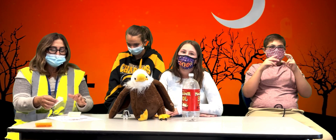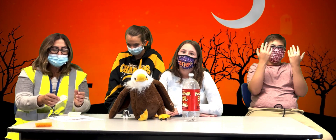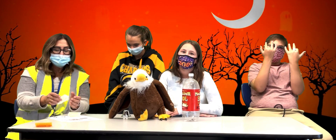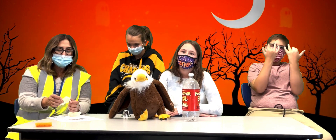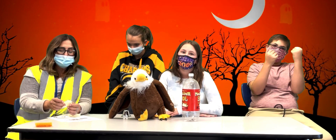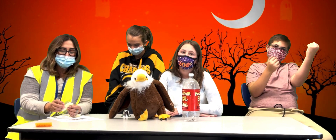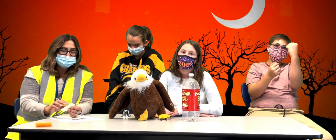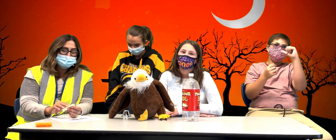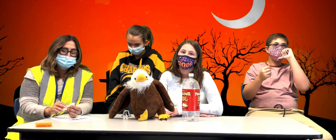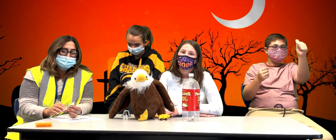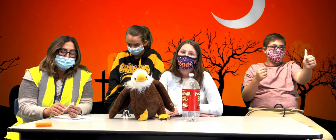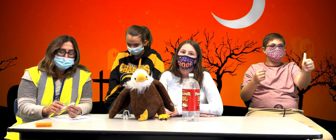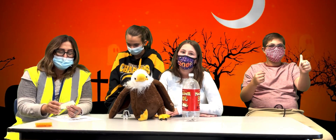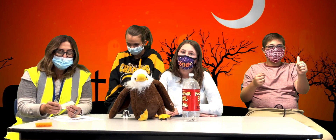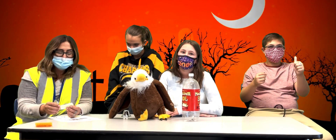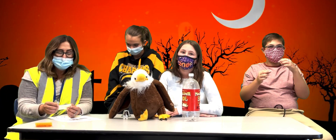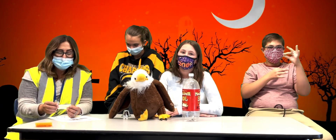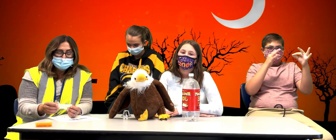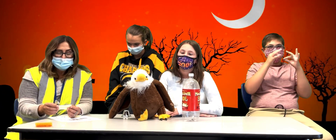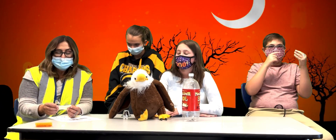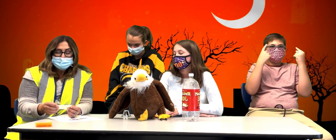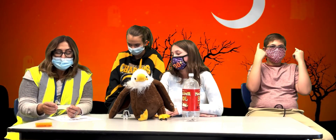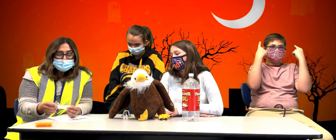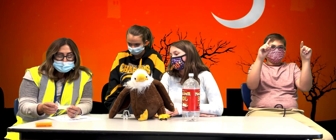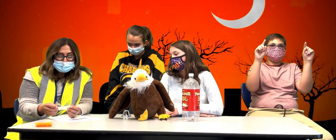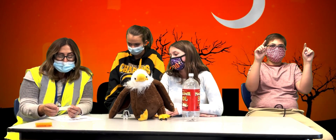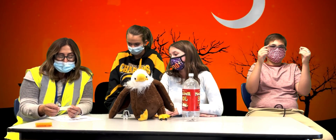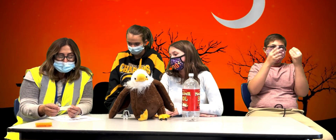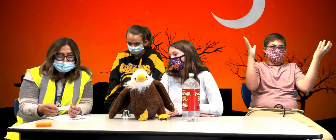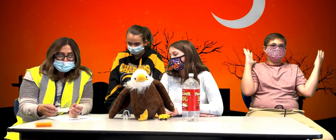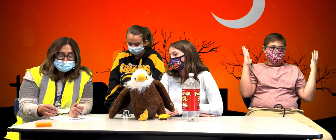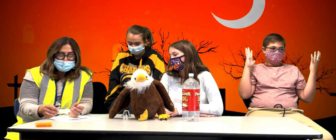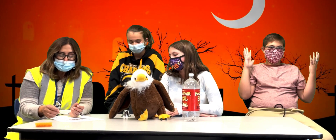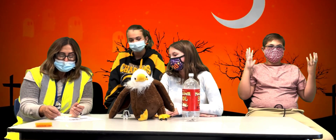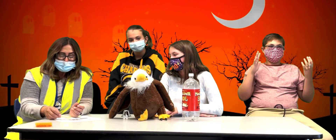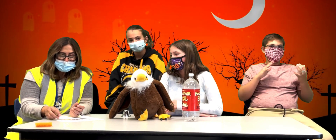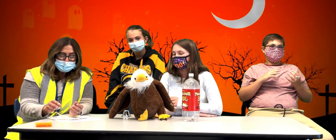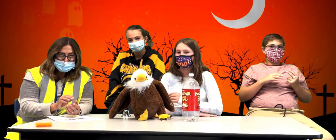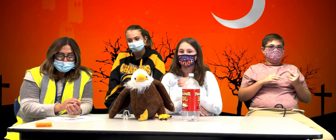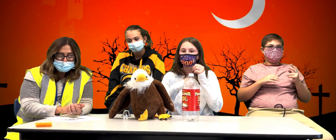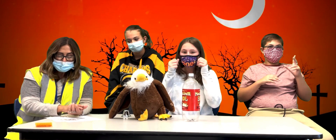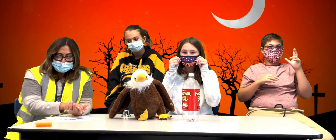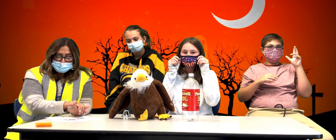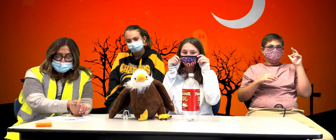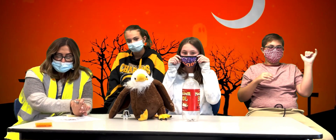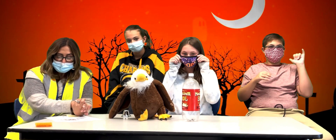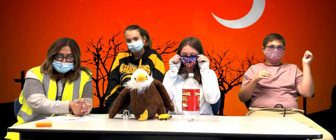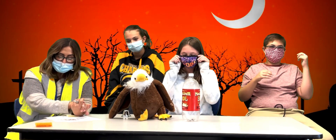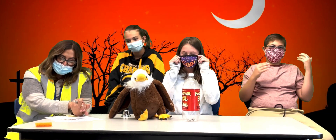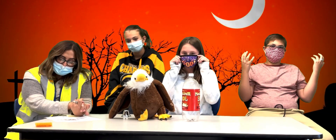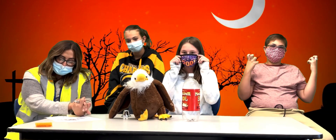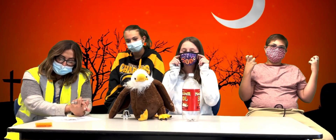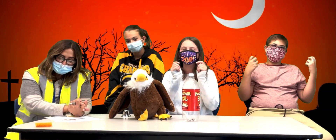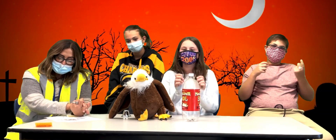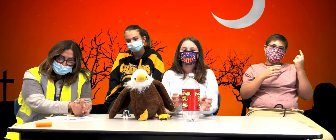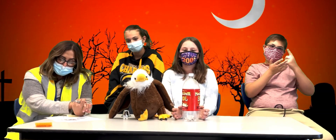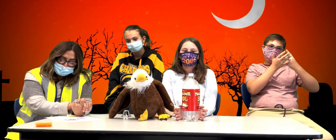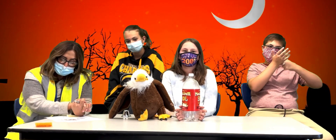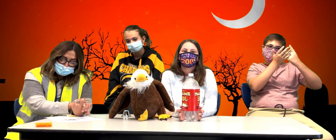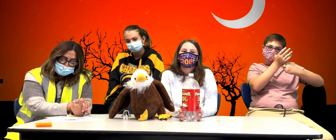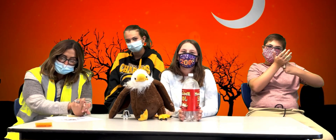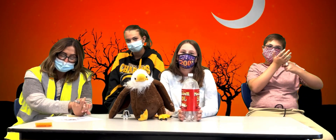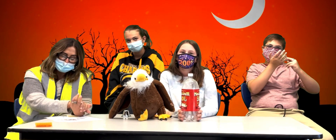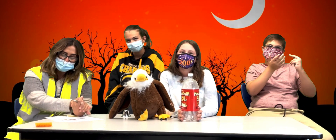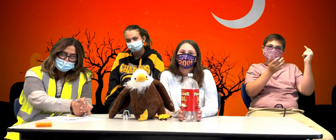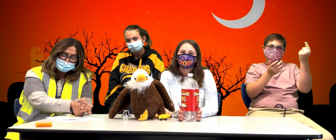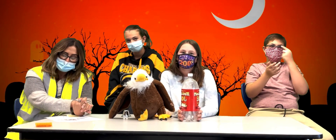for tomorrow's announcement. I want to end by letting you all know about something that you